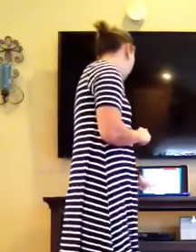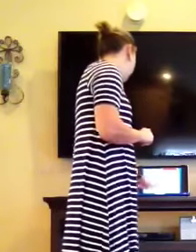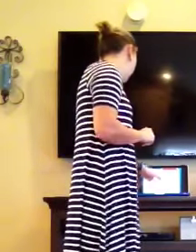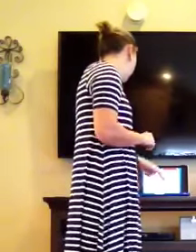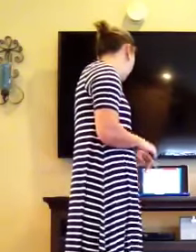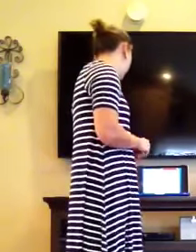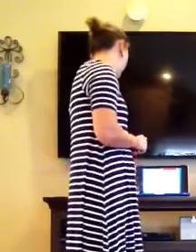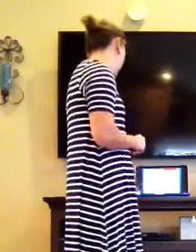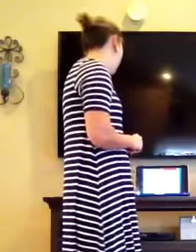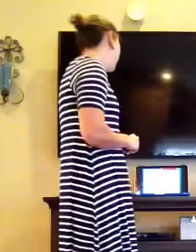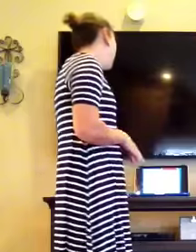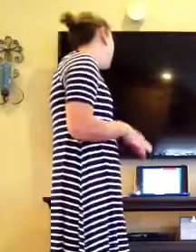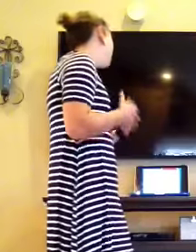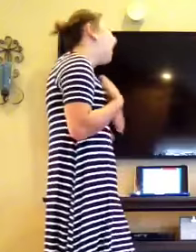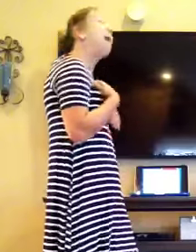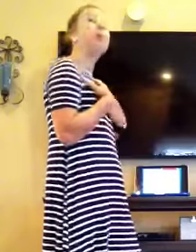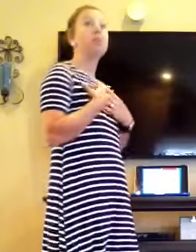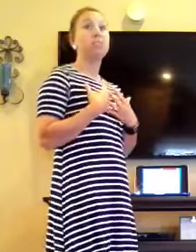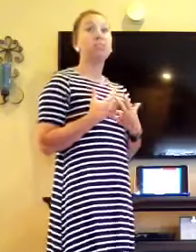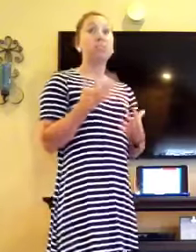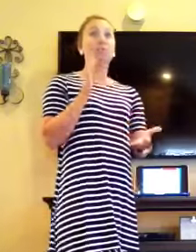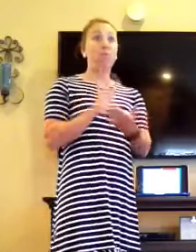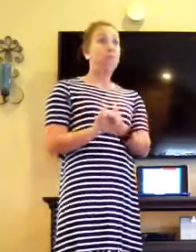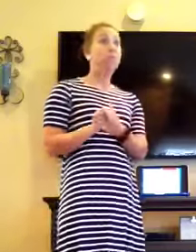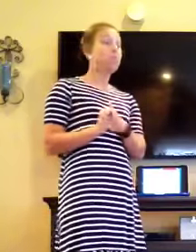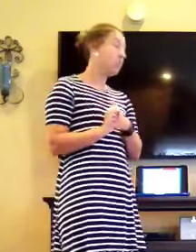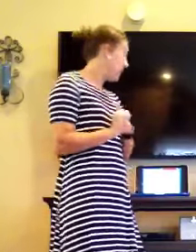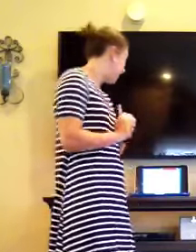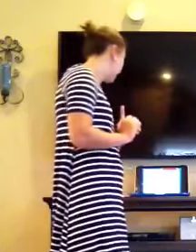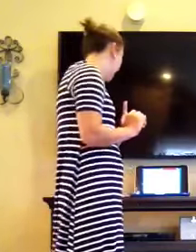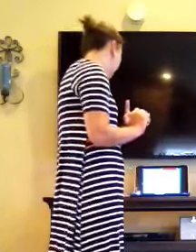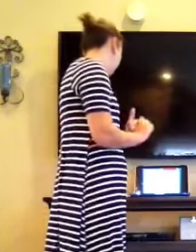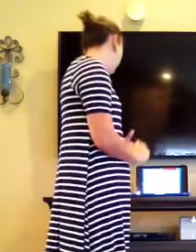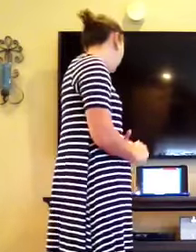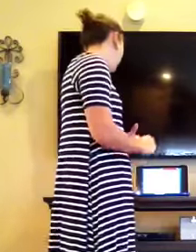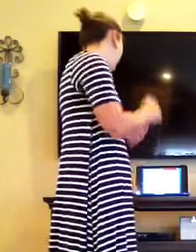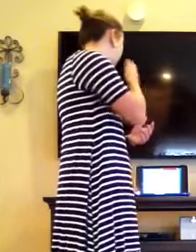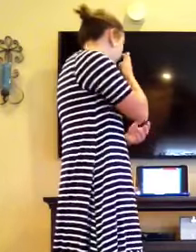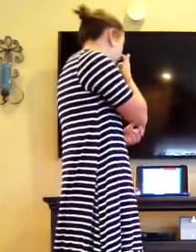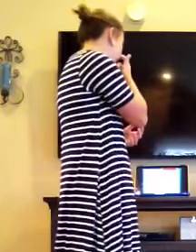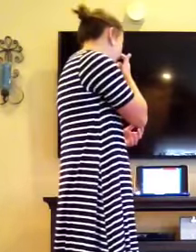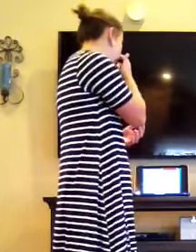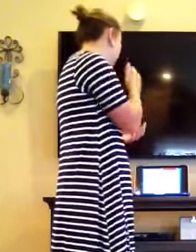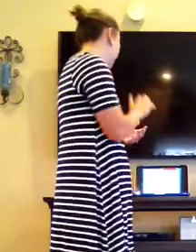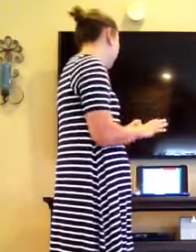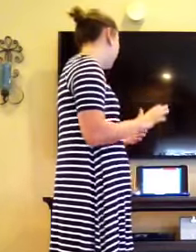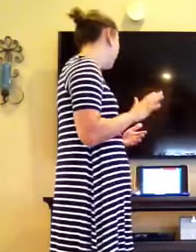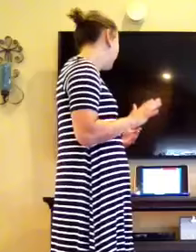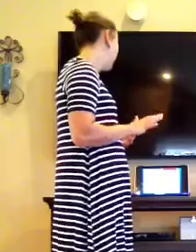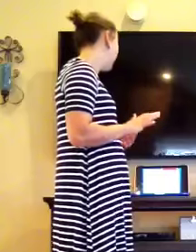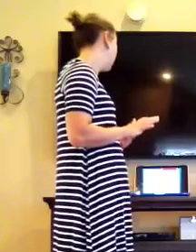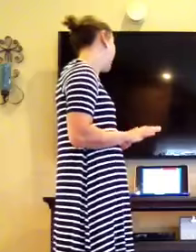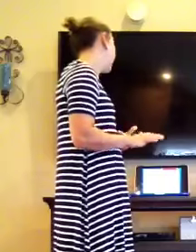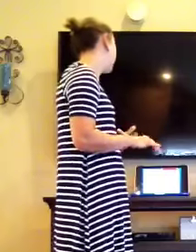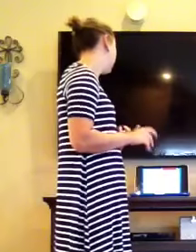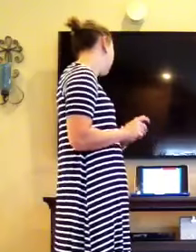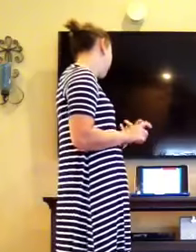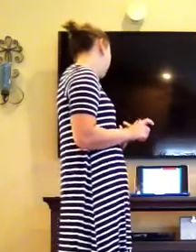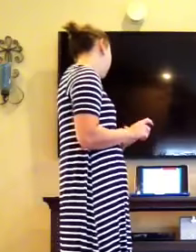jobs. My hypothesis, if we do this correctly, that we will experience less wasted instructional